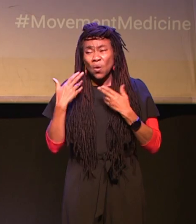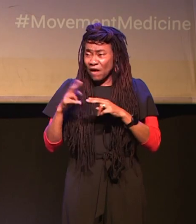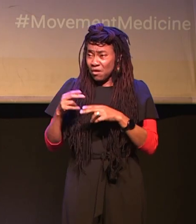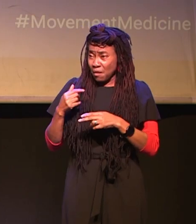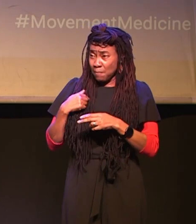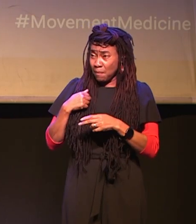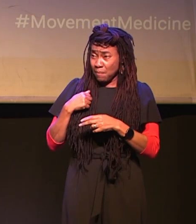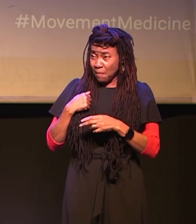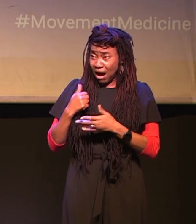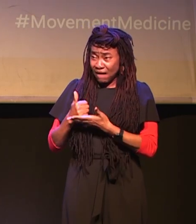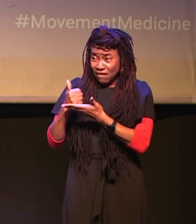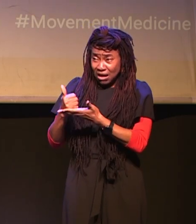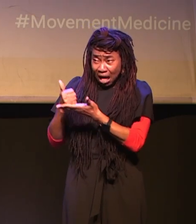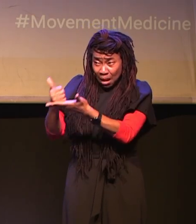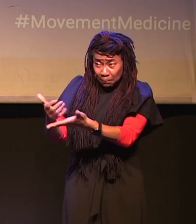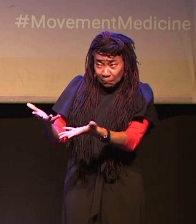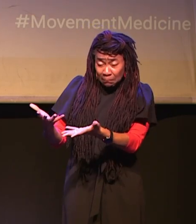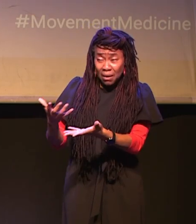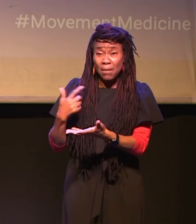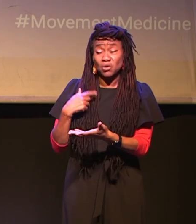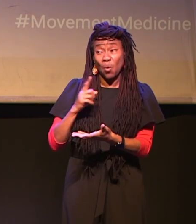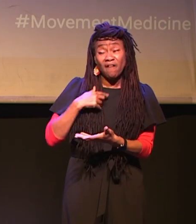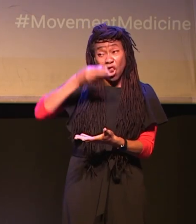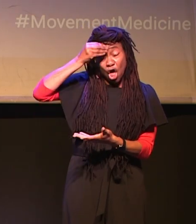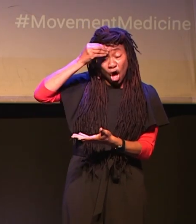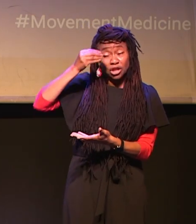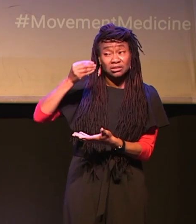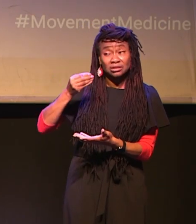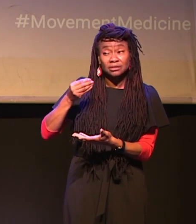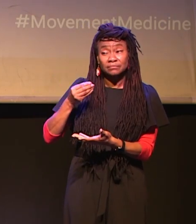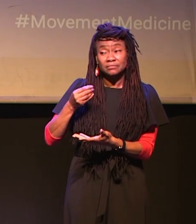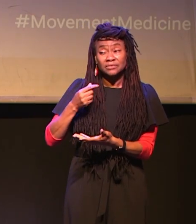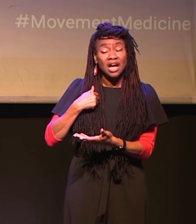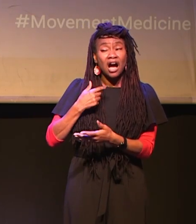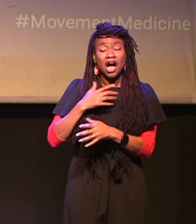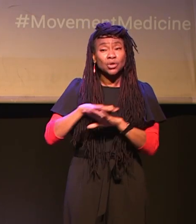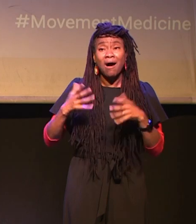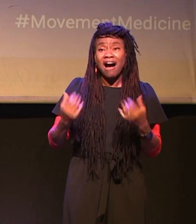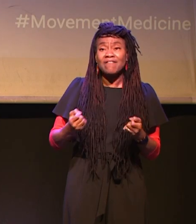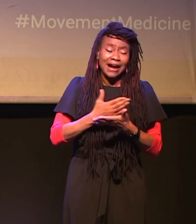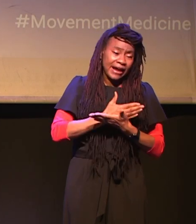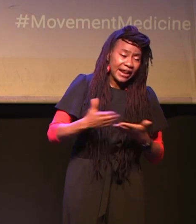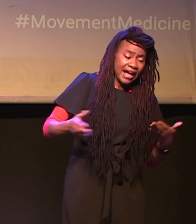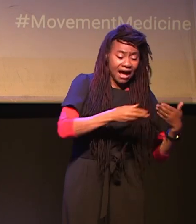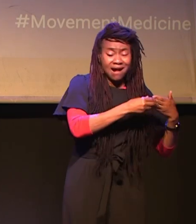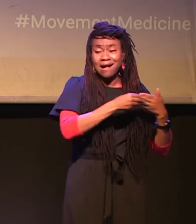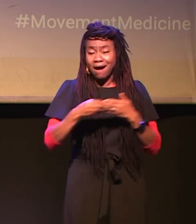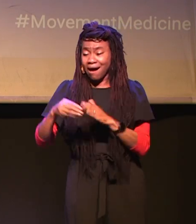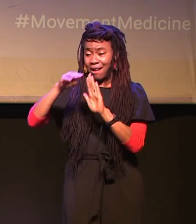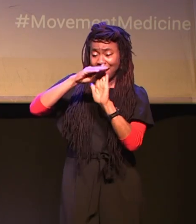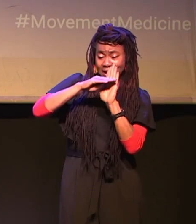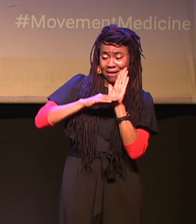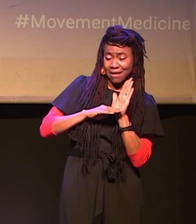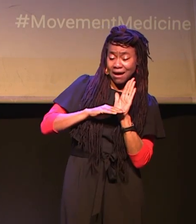that's literally the only thing that I've learned from the thing is that I don't have a clear guideline, and it doesn't matter how many little things I